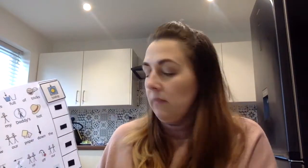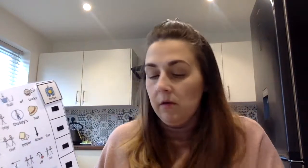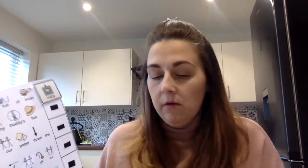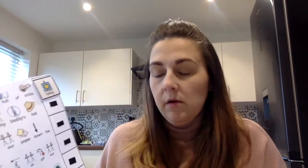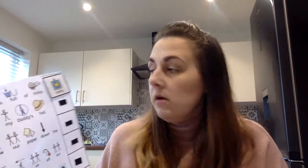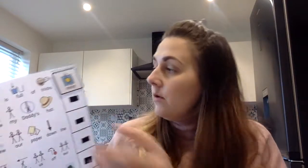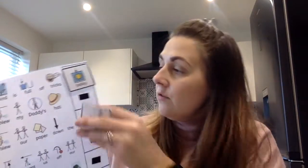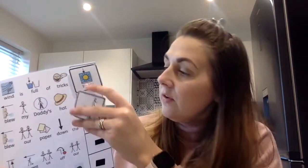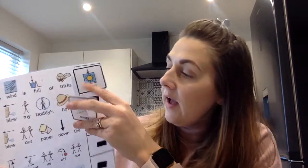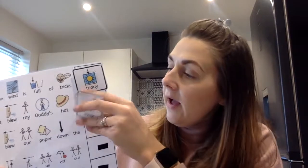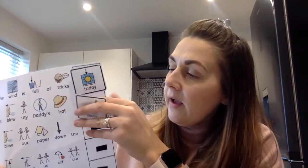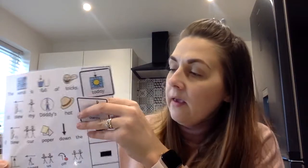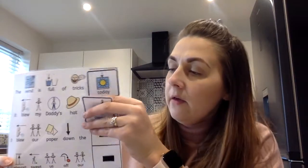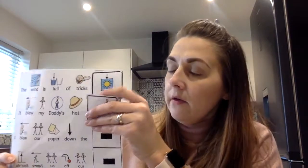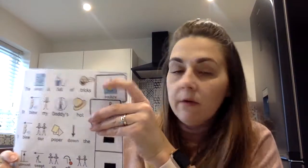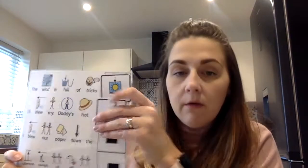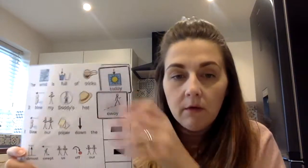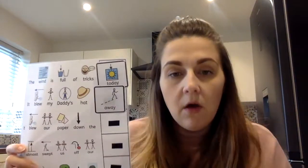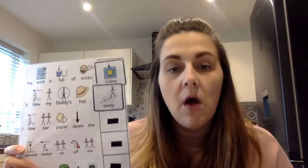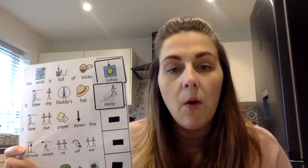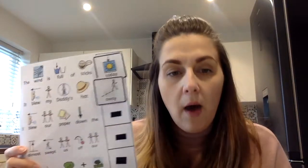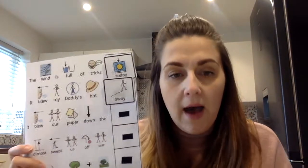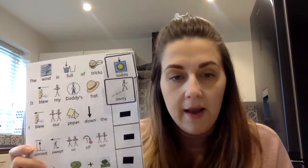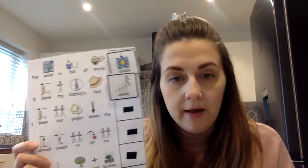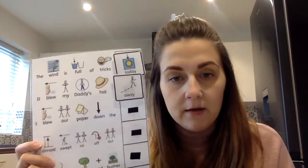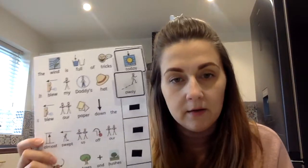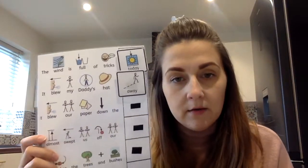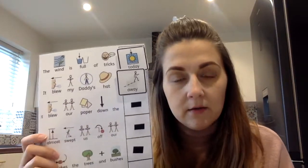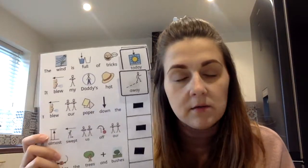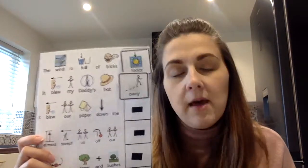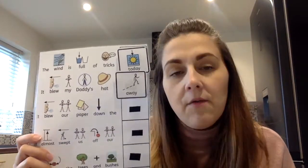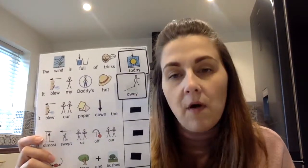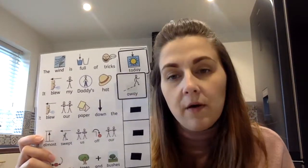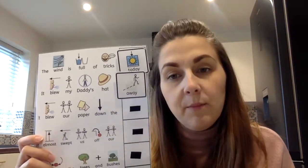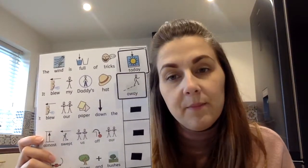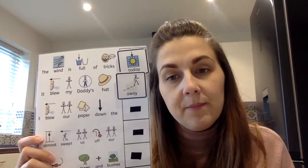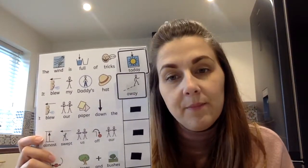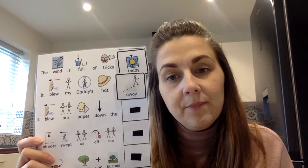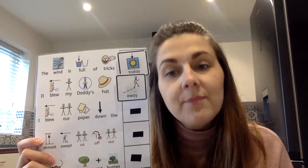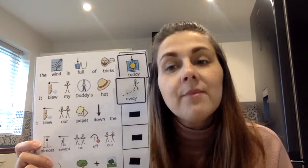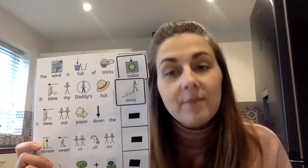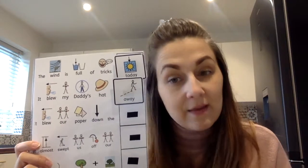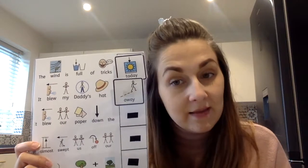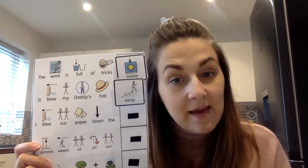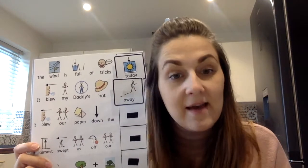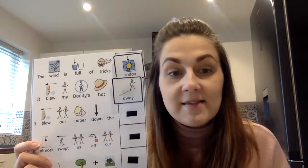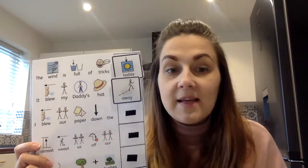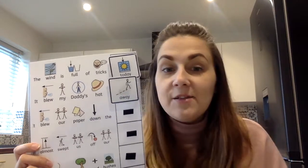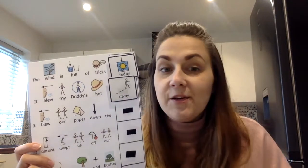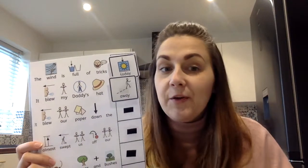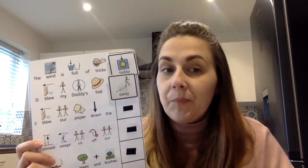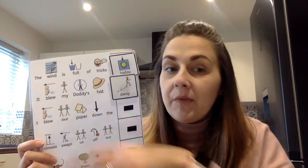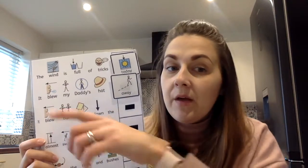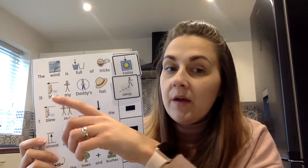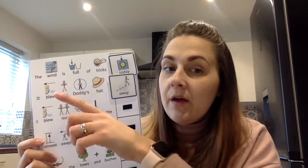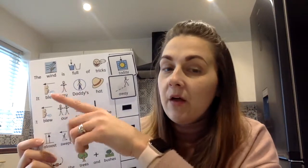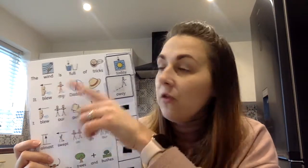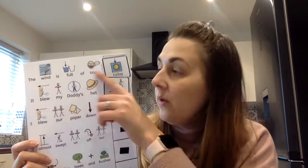Today, away. Do they rhyme? Yes, they do. The wind